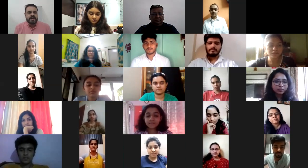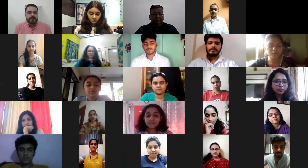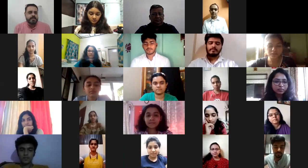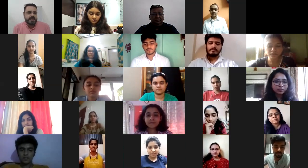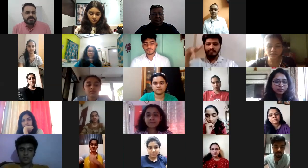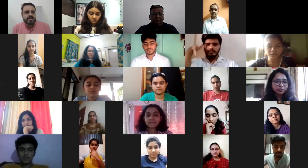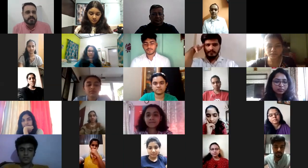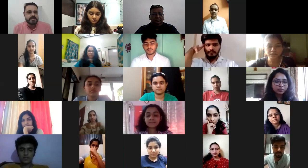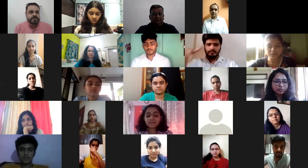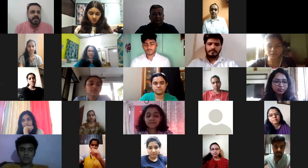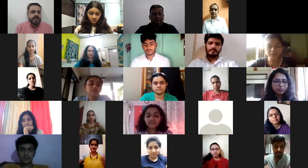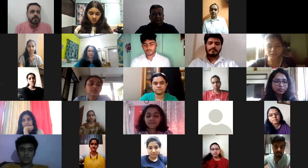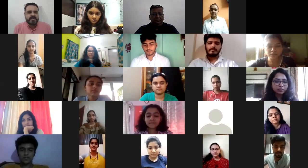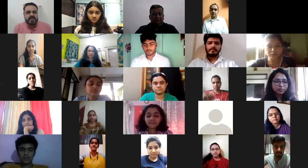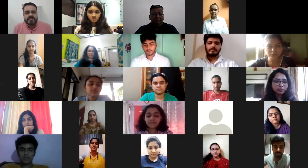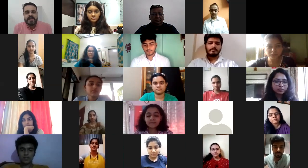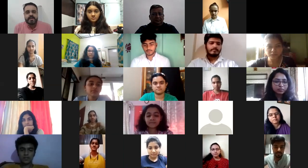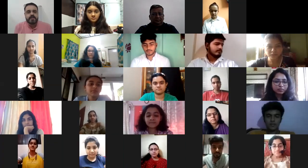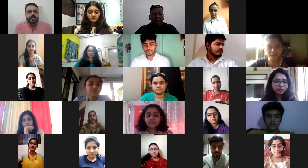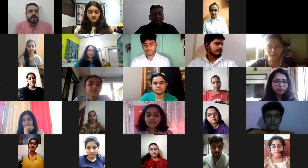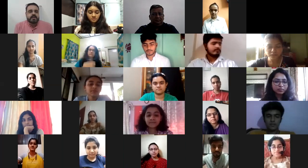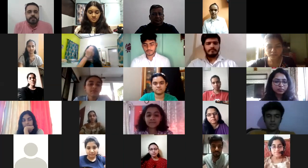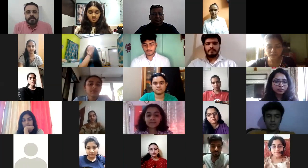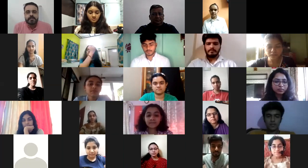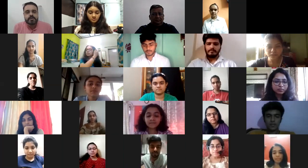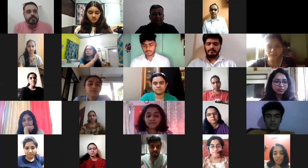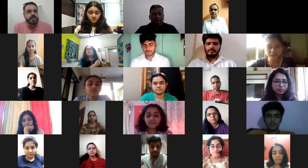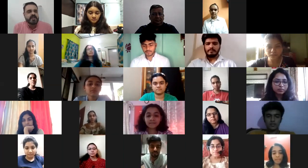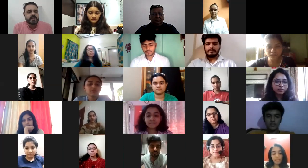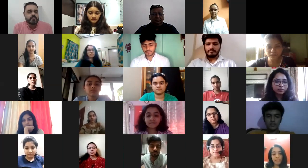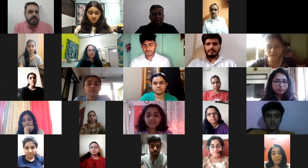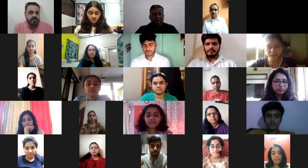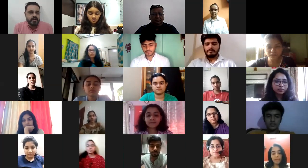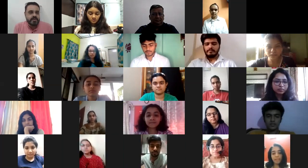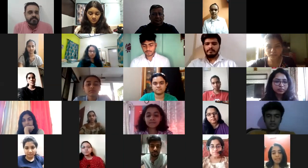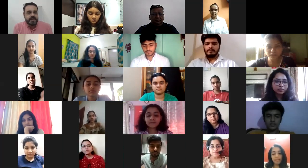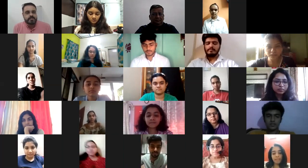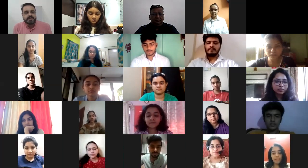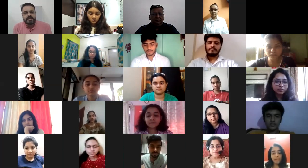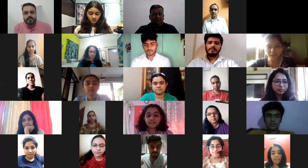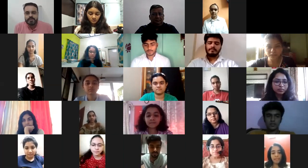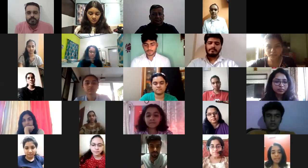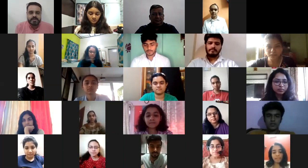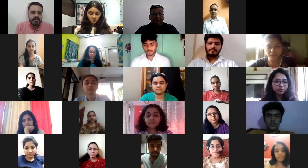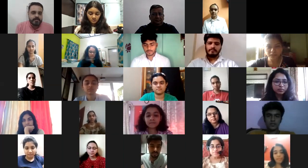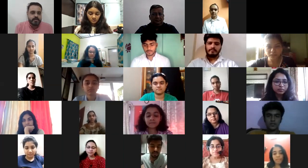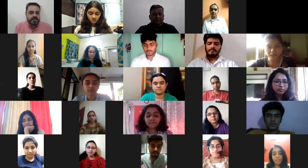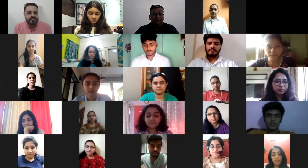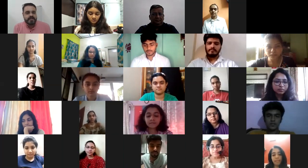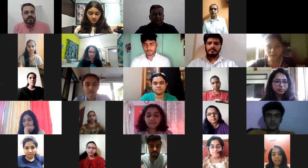a Maharashtrian, I go to Madras and I'm not able to communicate what I want, and the person opposite to me is not able to understand